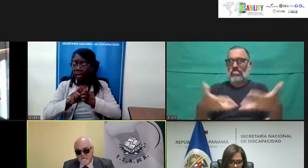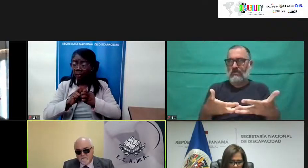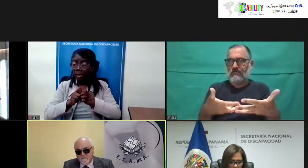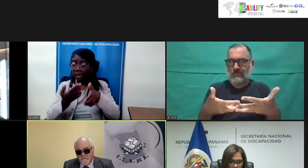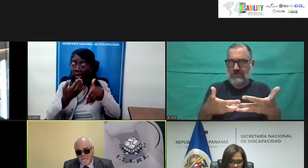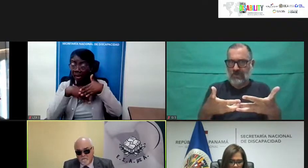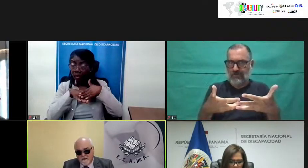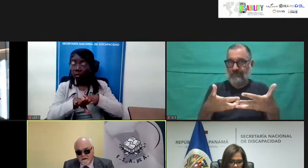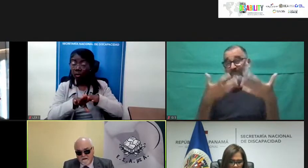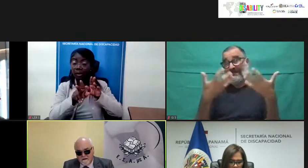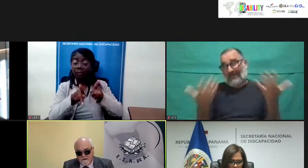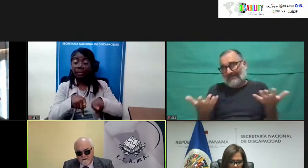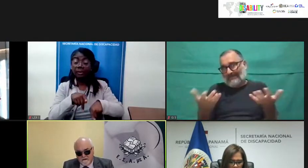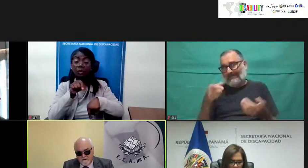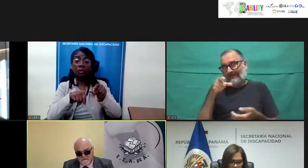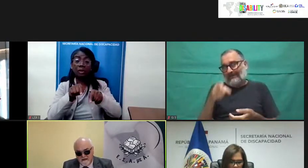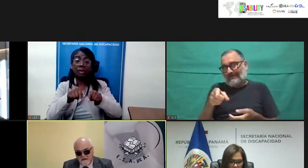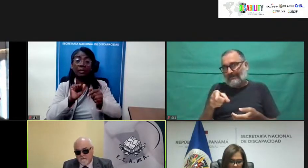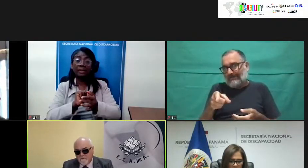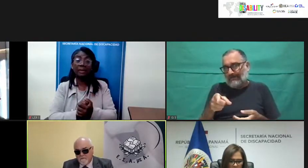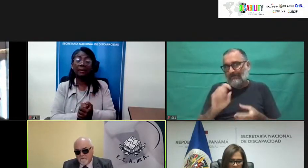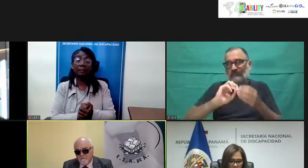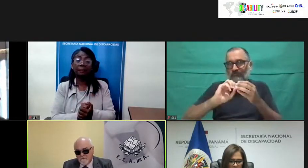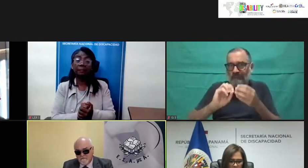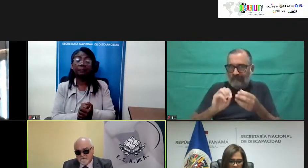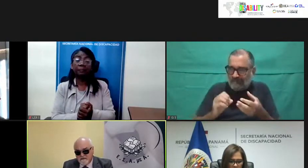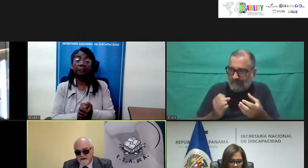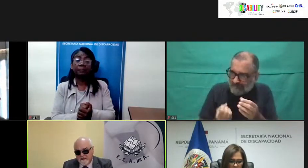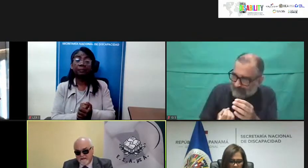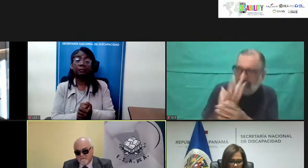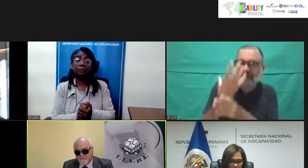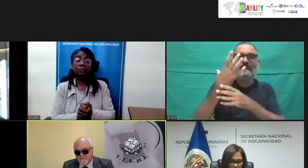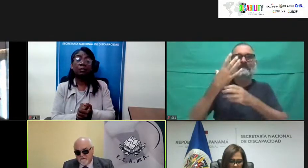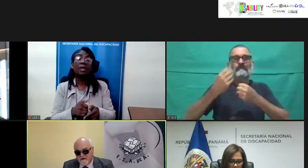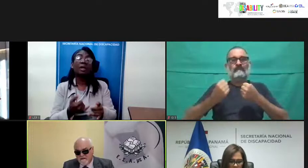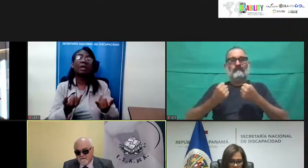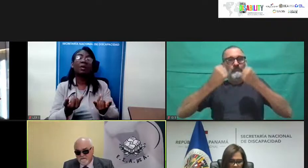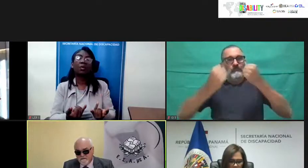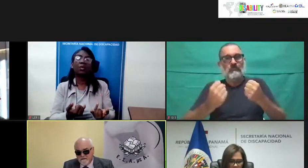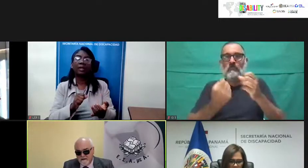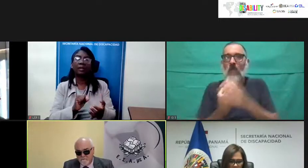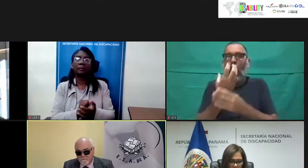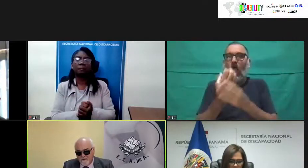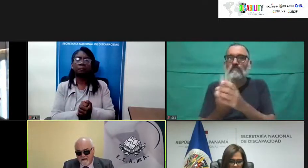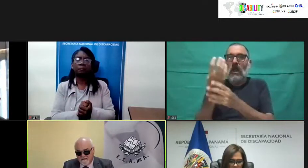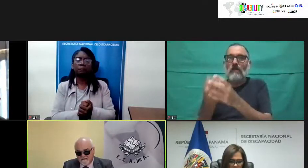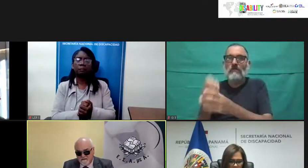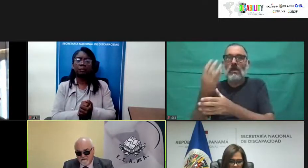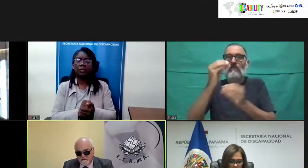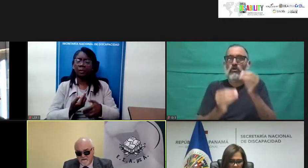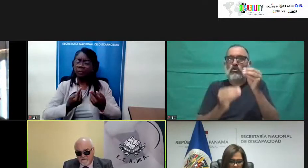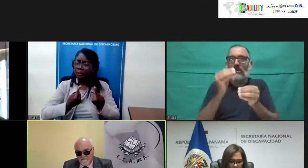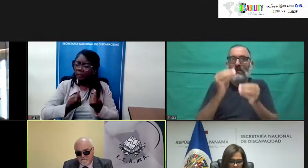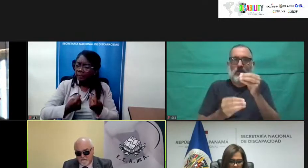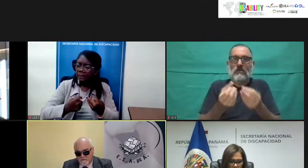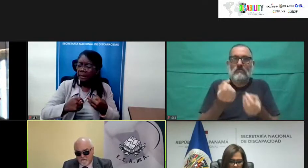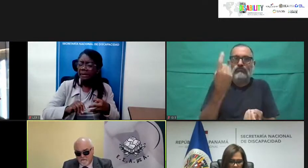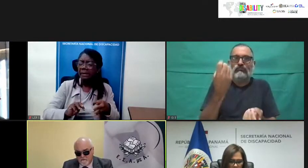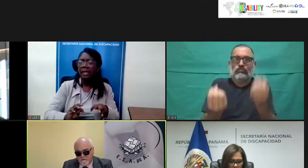and we are now trying to find a path